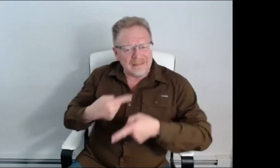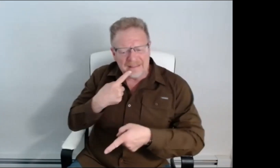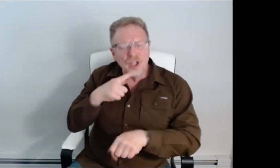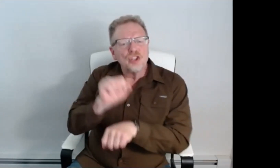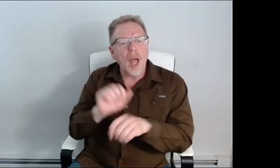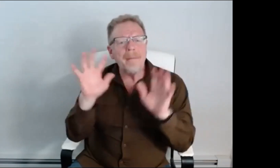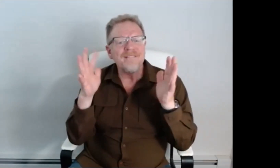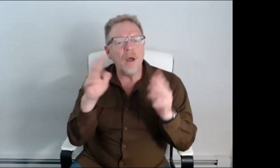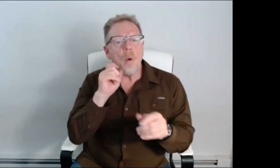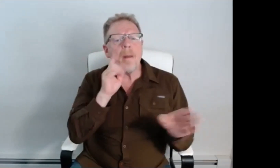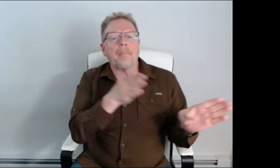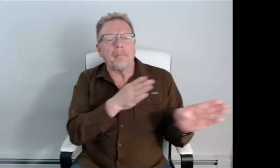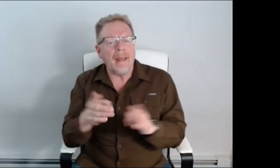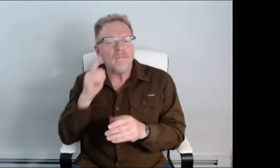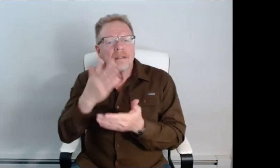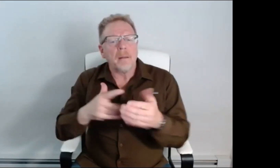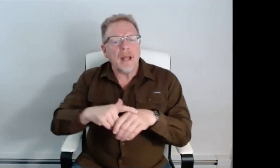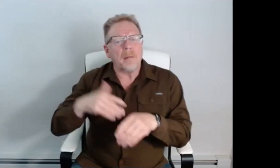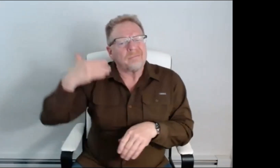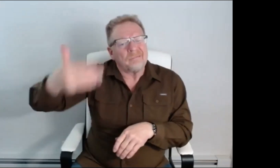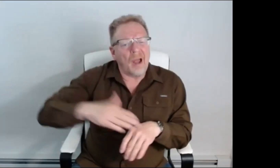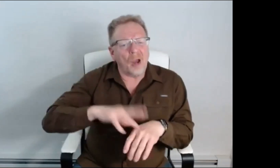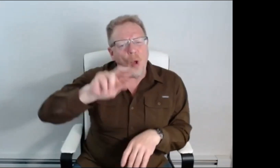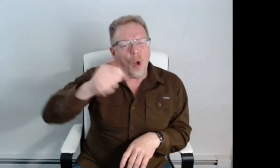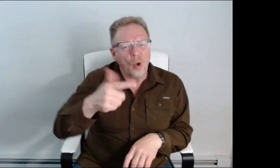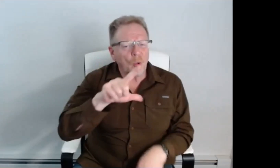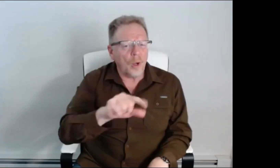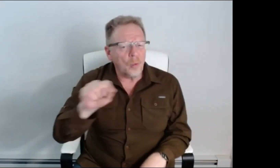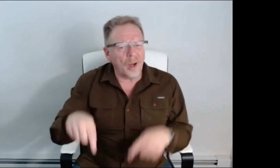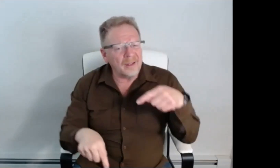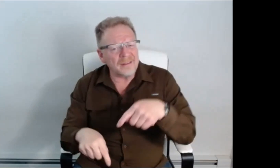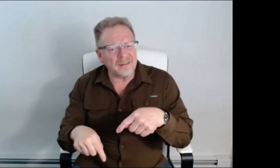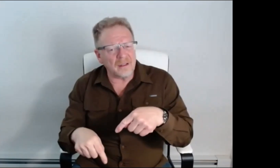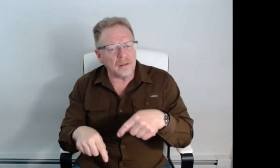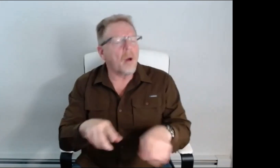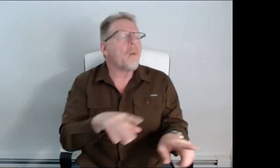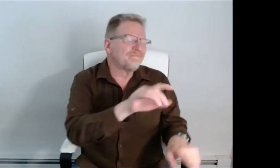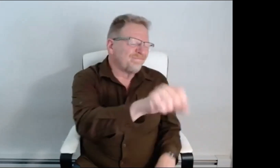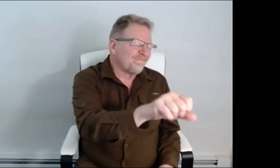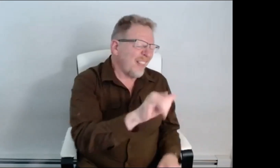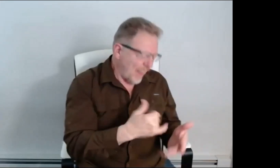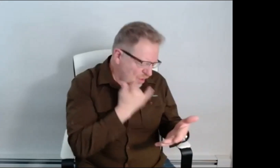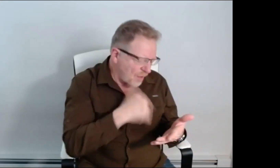will be planned for sometime in August 2020. Okay, that's an error then. Okay.